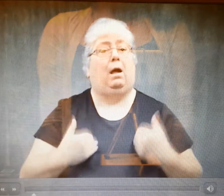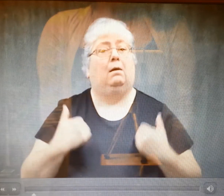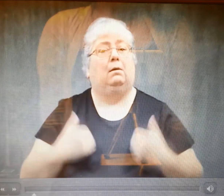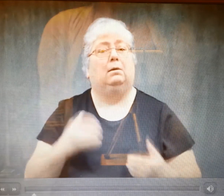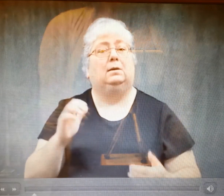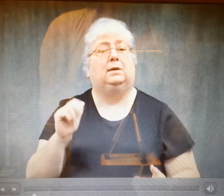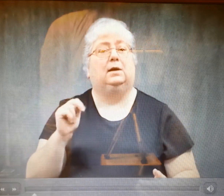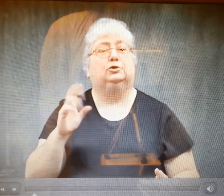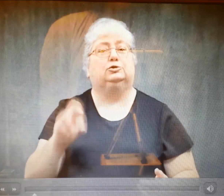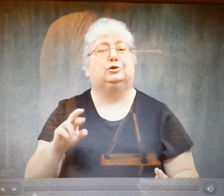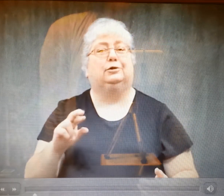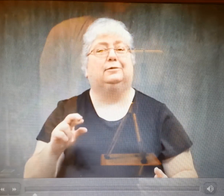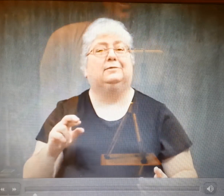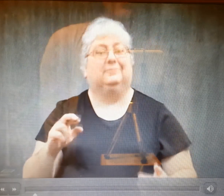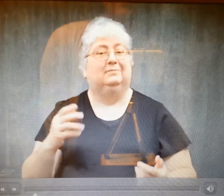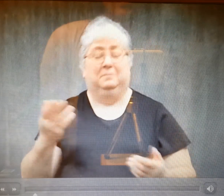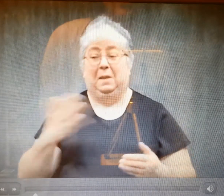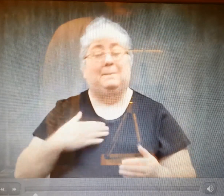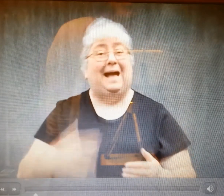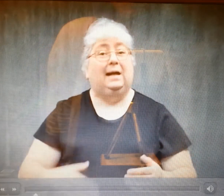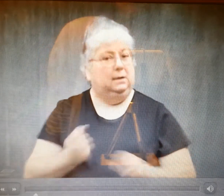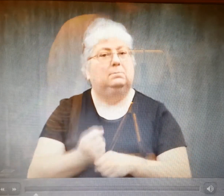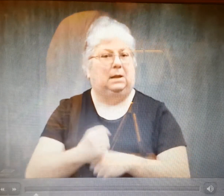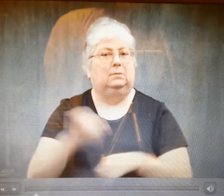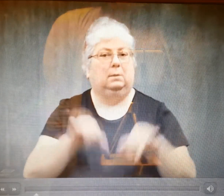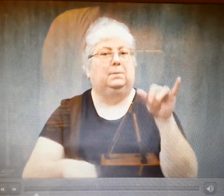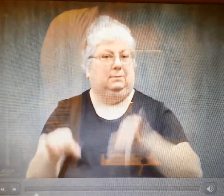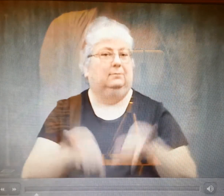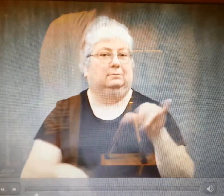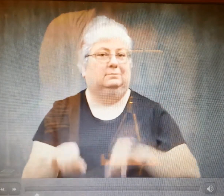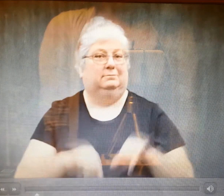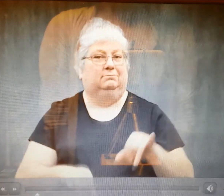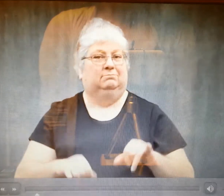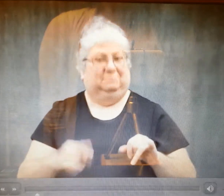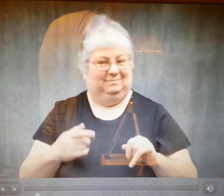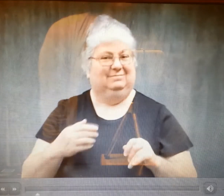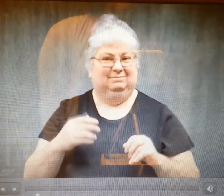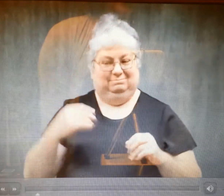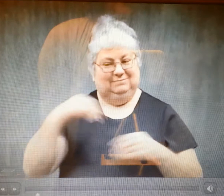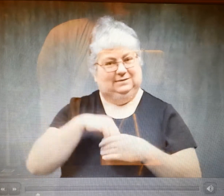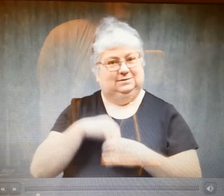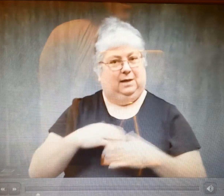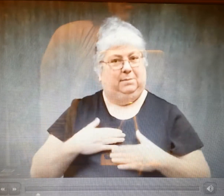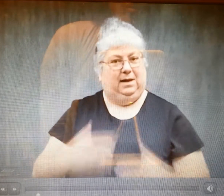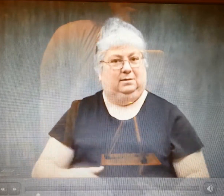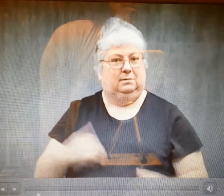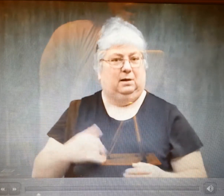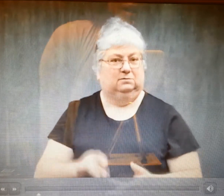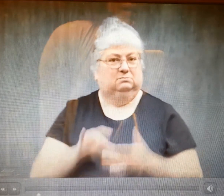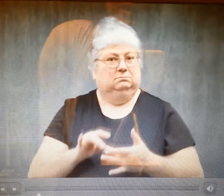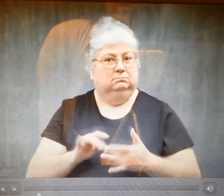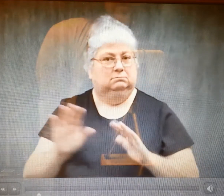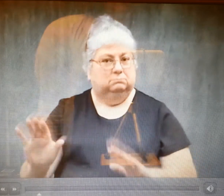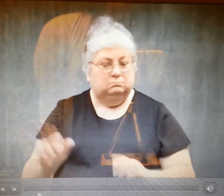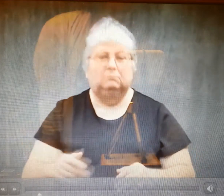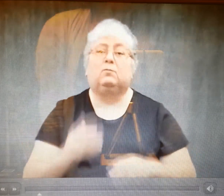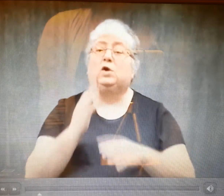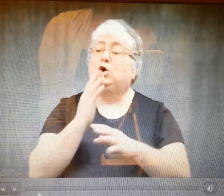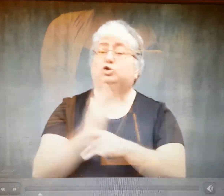It was about people who had lung cancer and about the different chemicals that were in their body because of it.